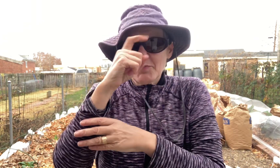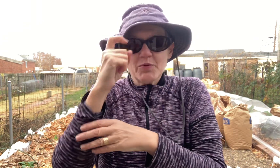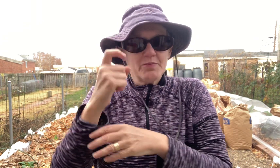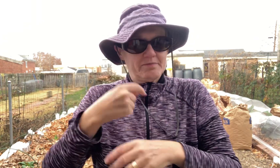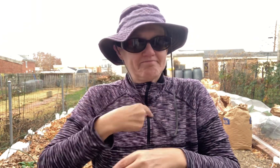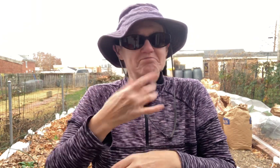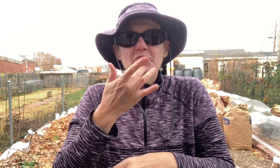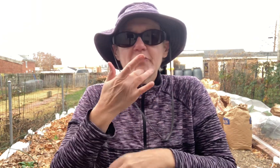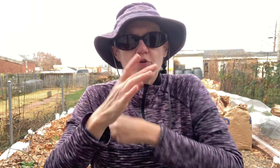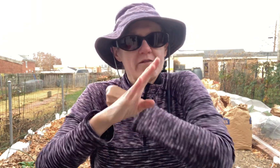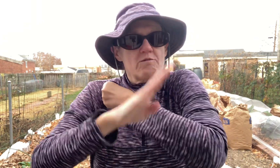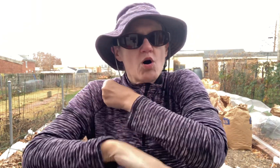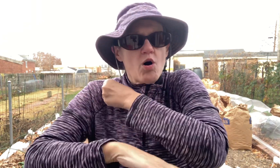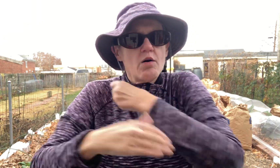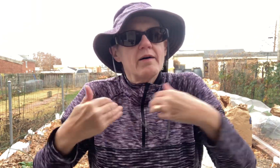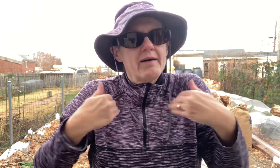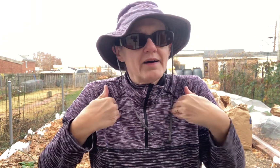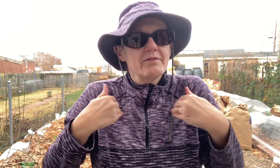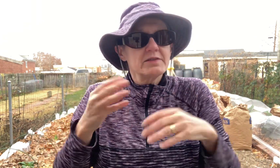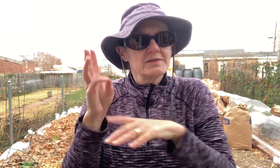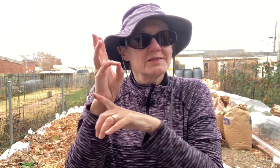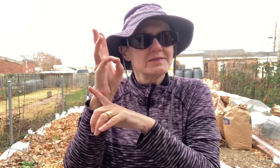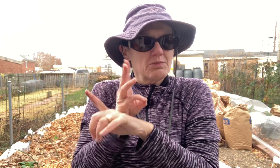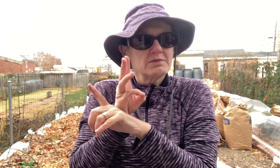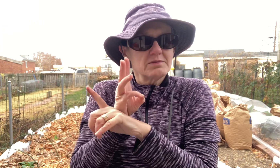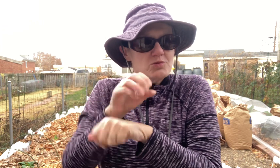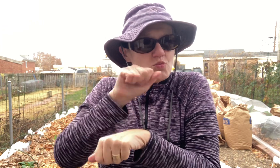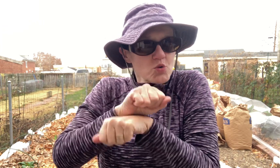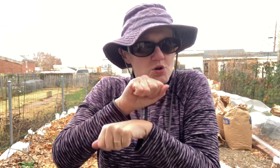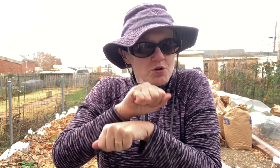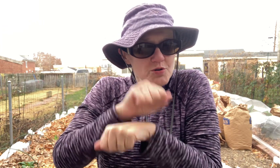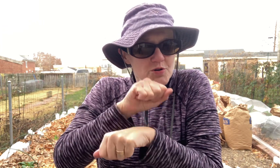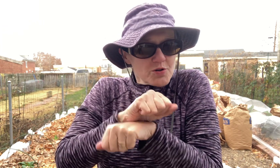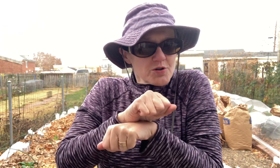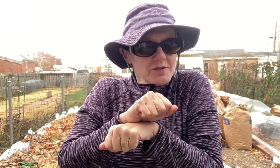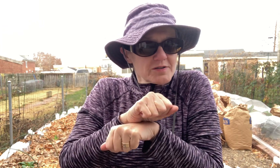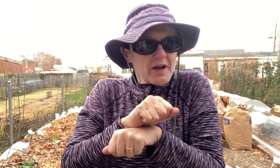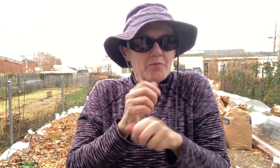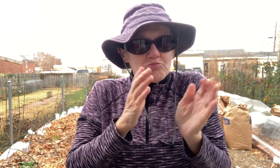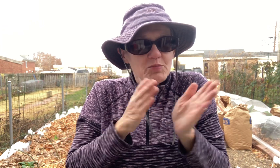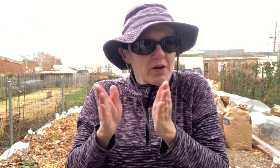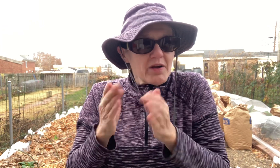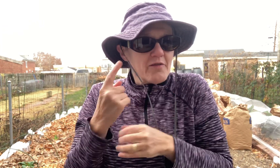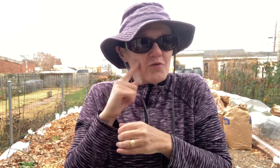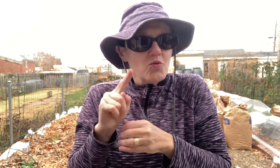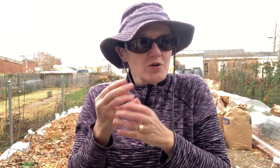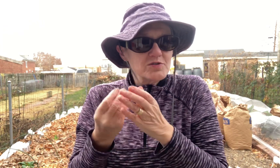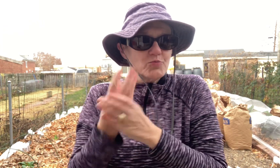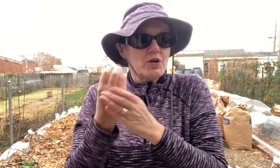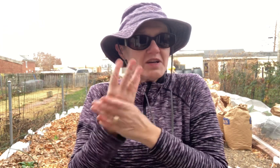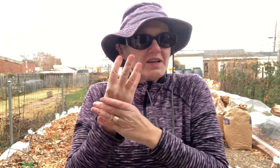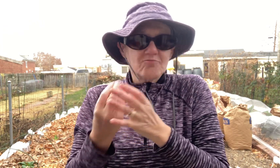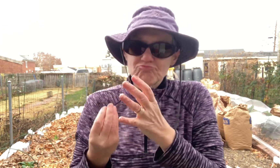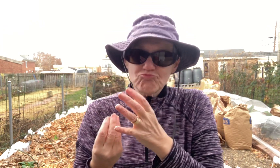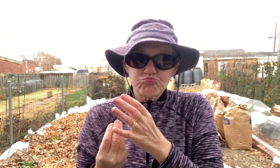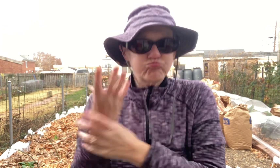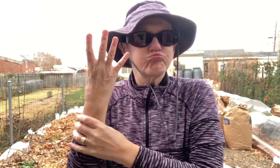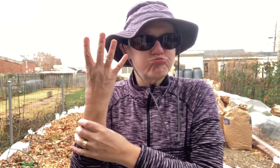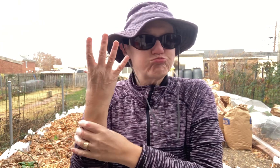healthy soil for your fruits and vegetables. Now you can do it any time of the year, but I prefer to do